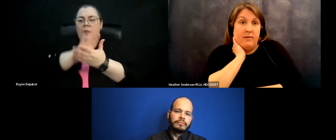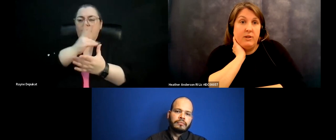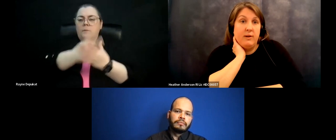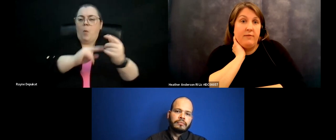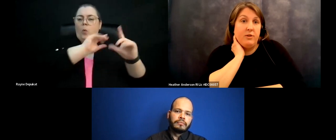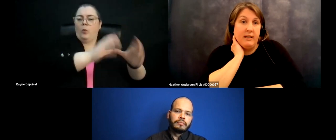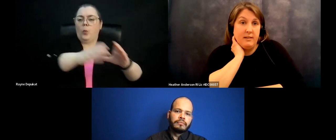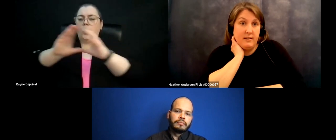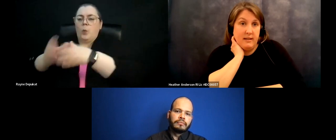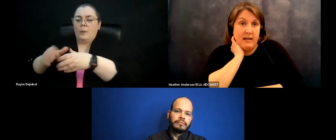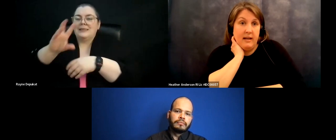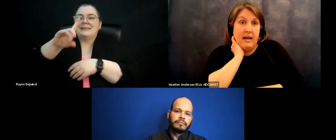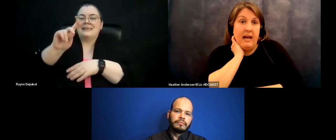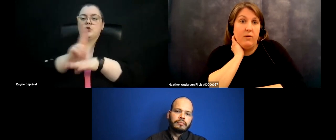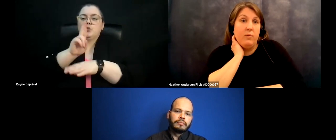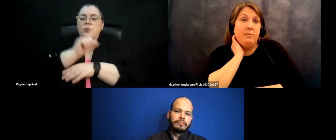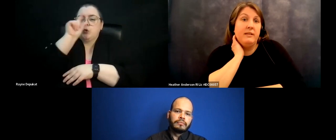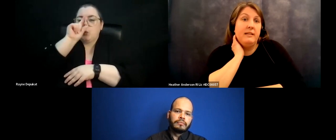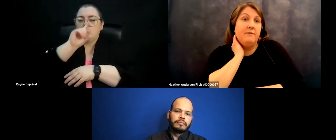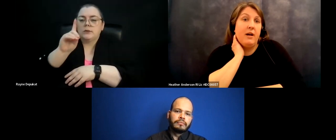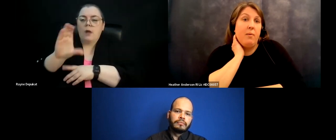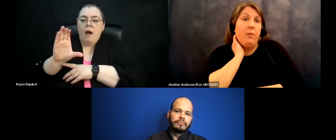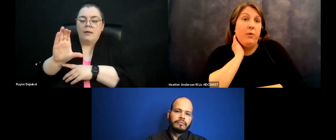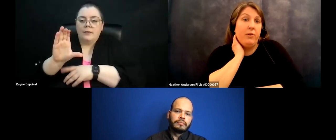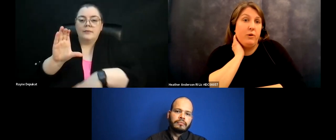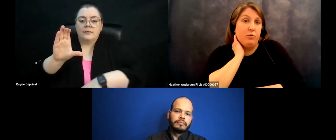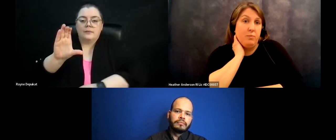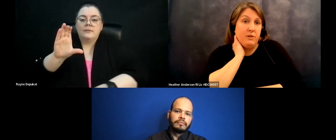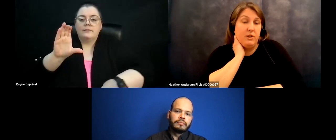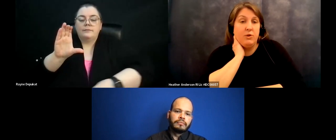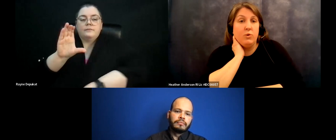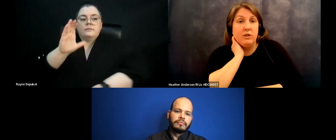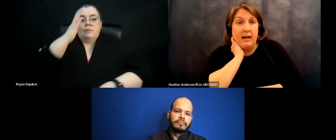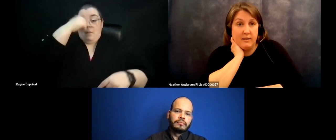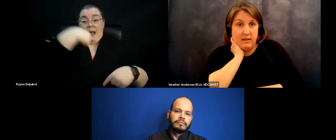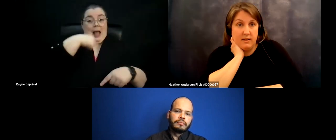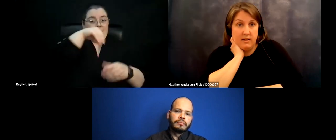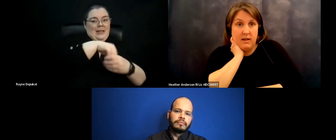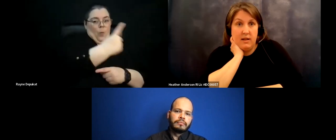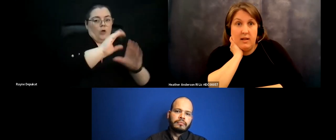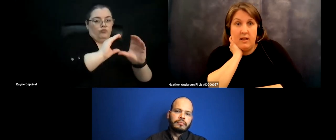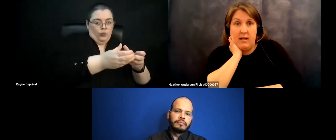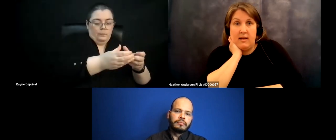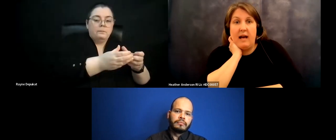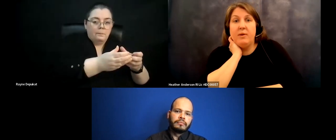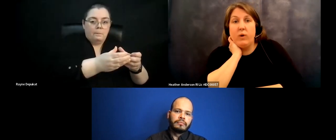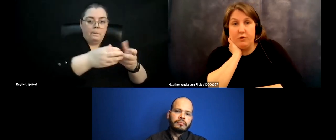We do have 2 lists, and we believe both groups used Google Docs. I'm in one